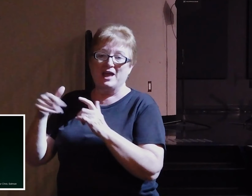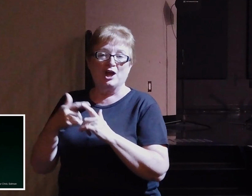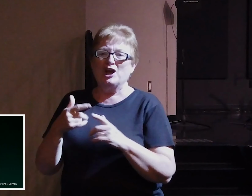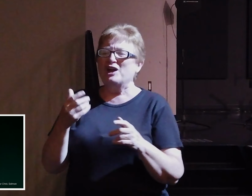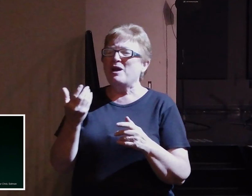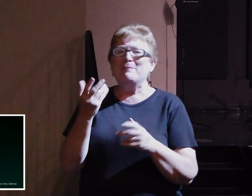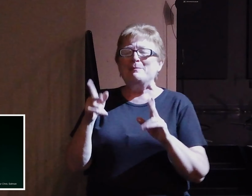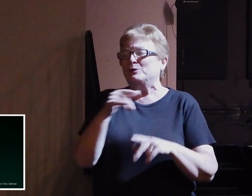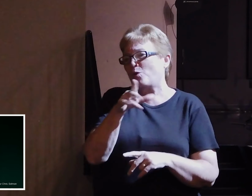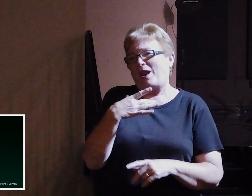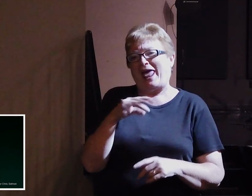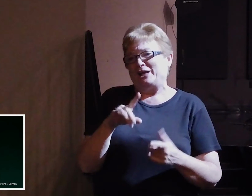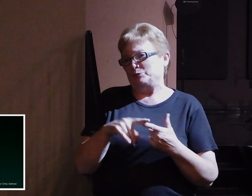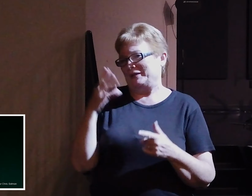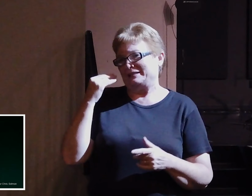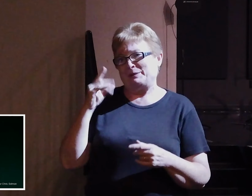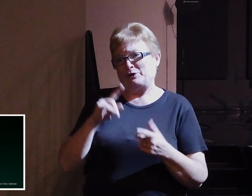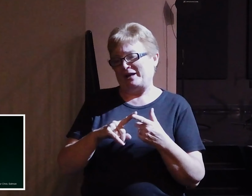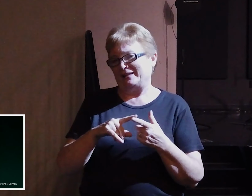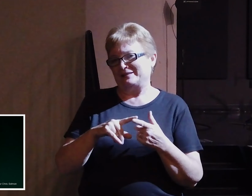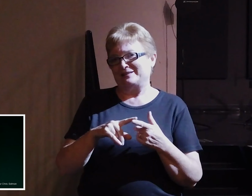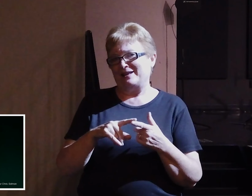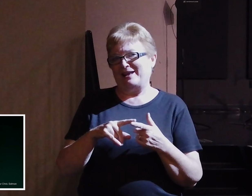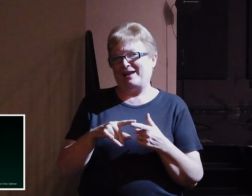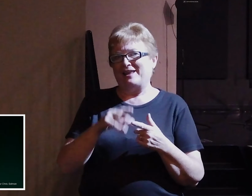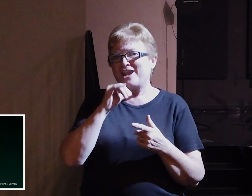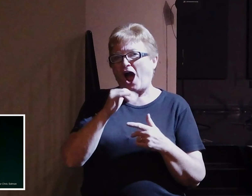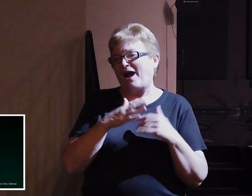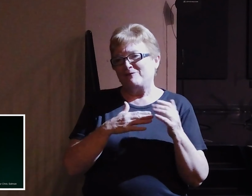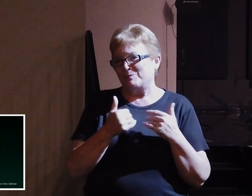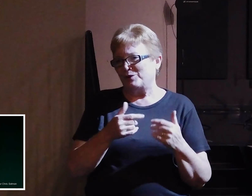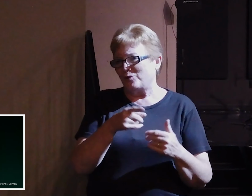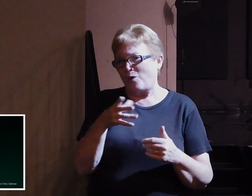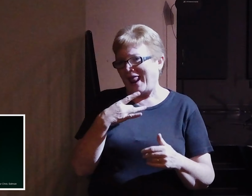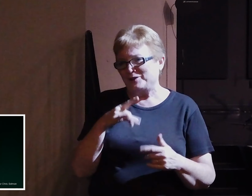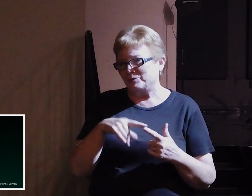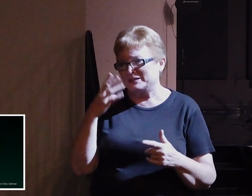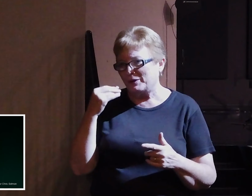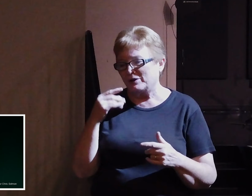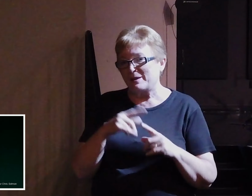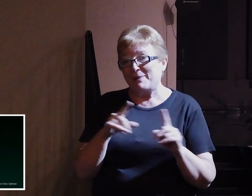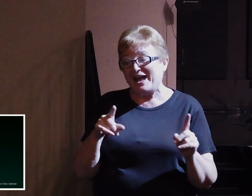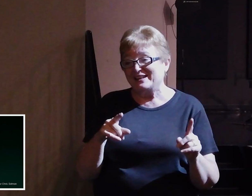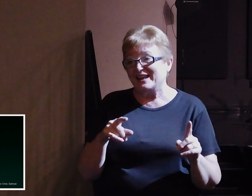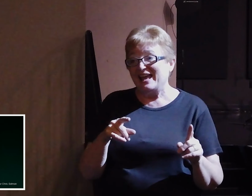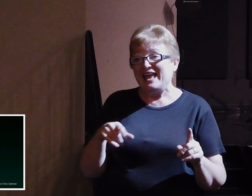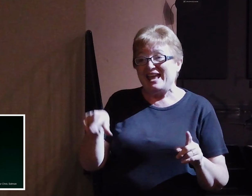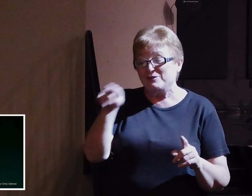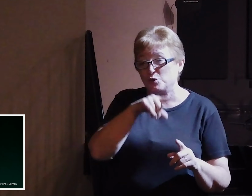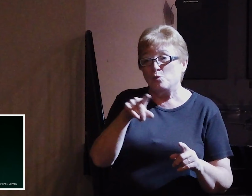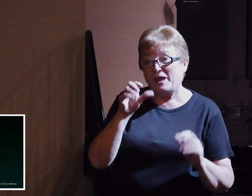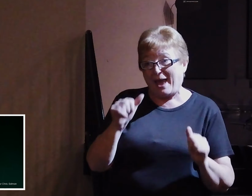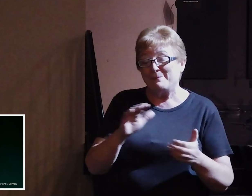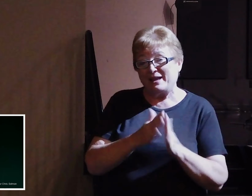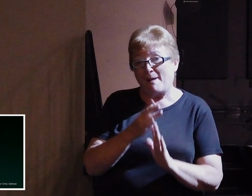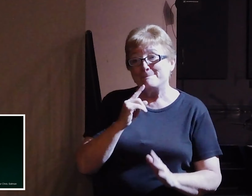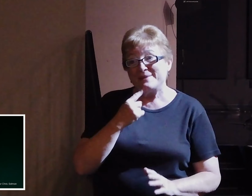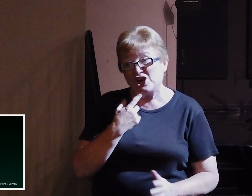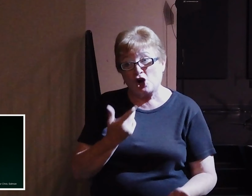discomfort, but it only truly makes you bitter when what is lost